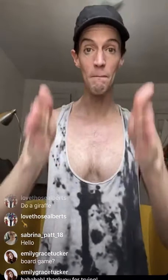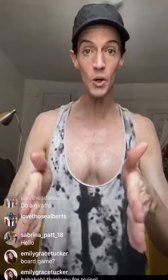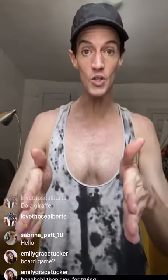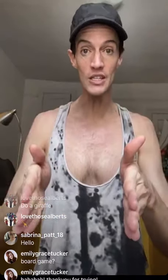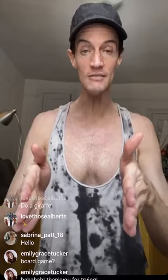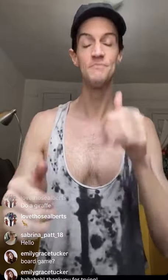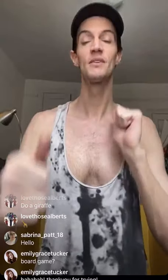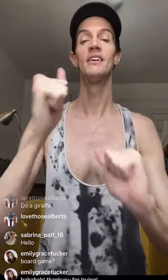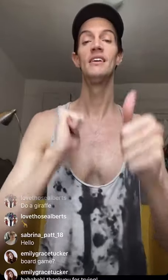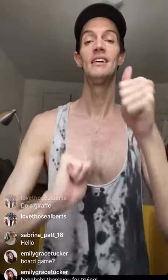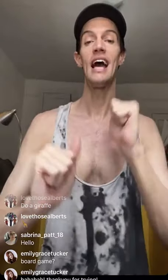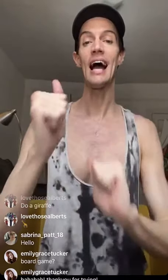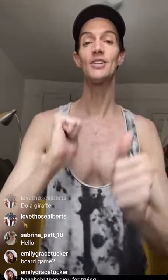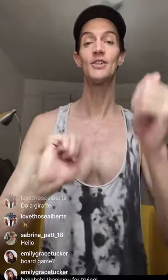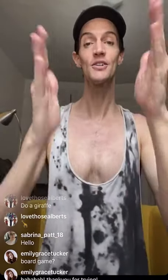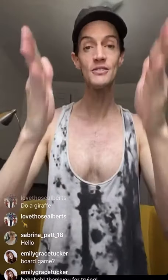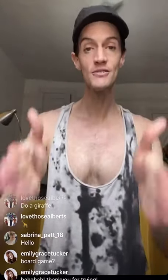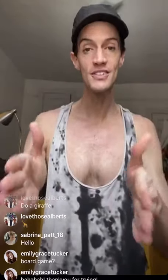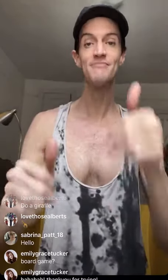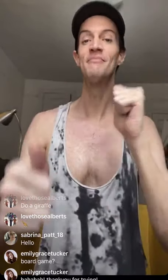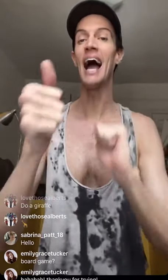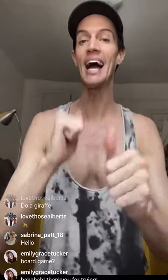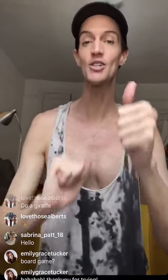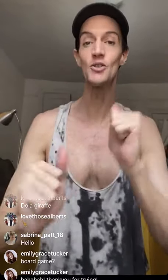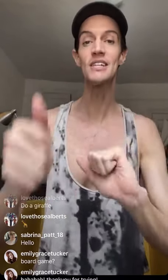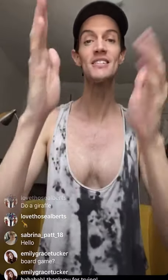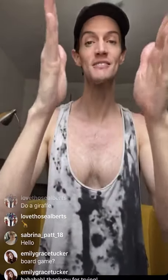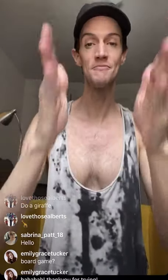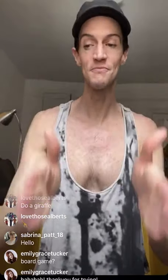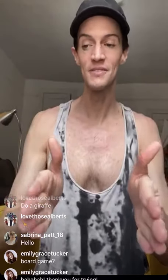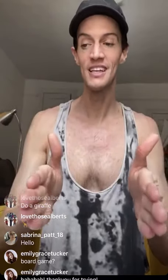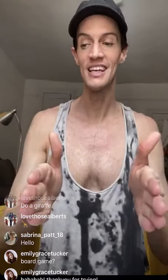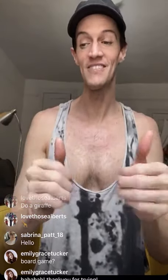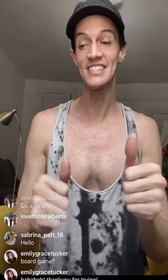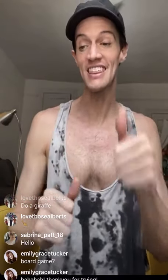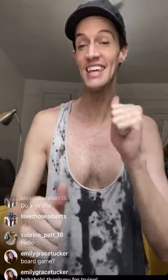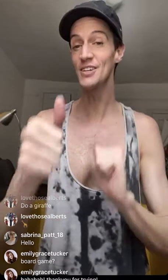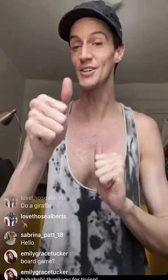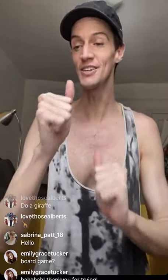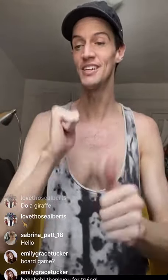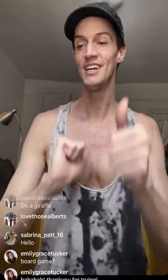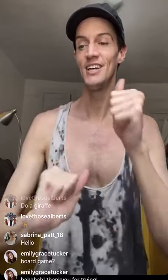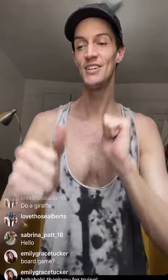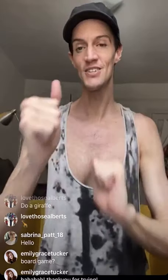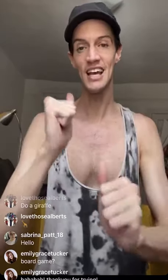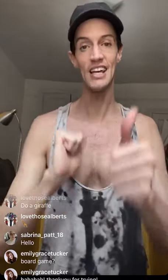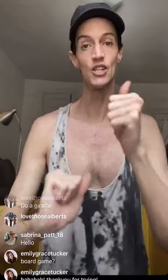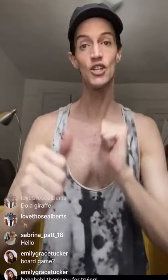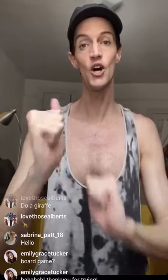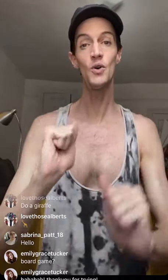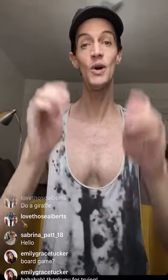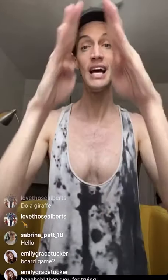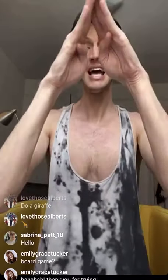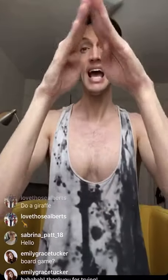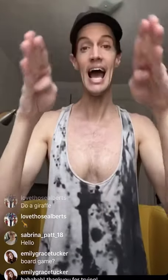person. Actor, actress. If it's a theater, you're saying show,